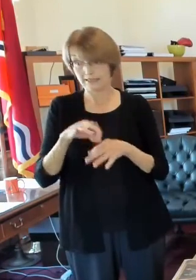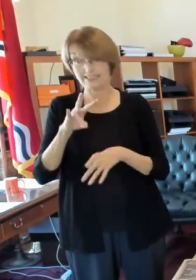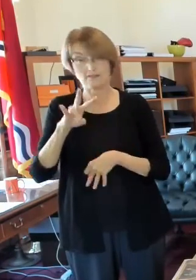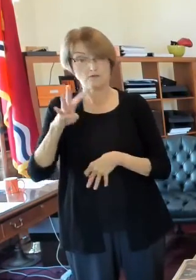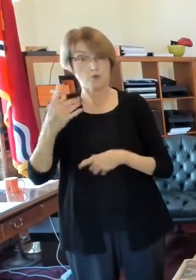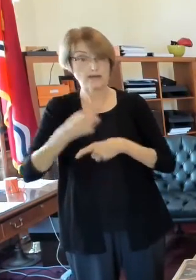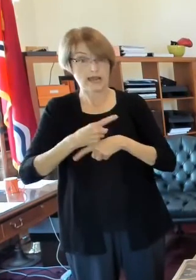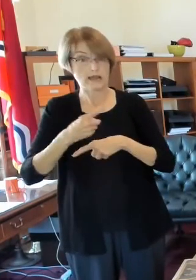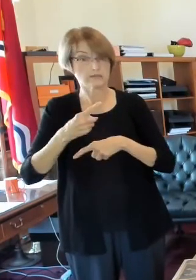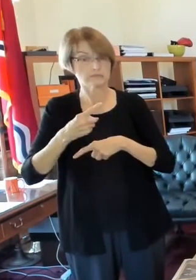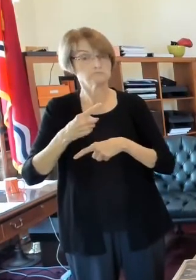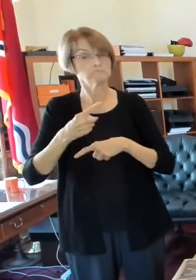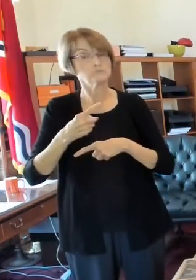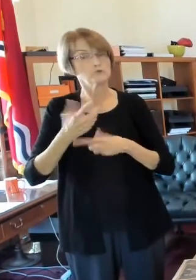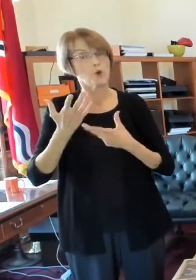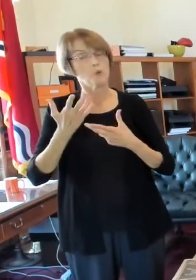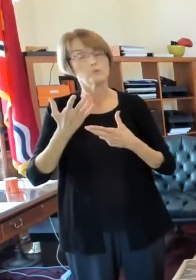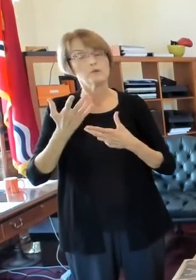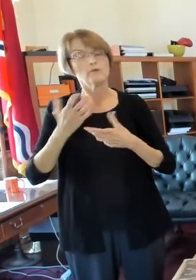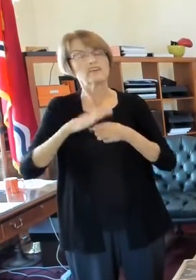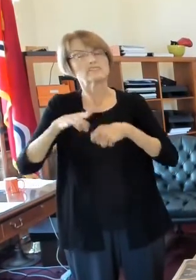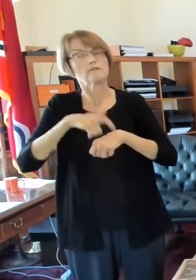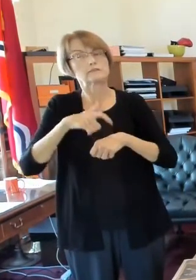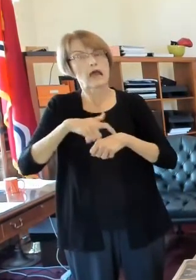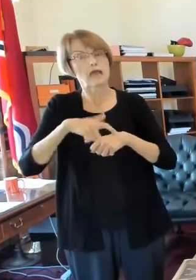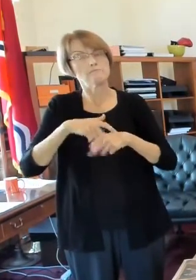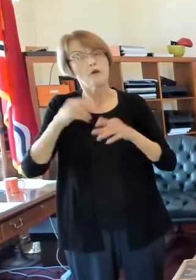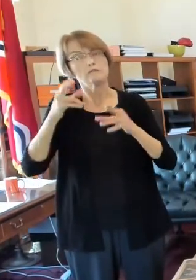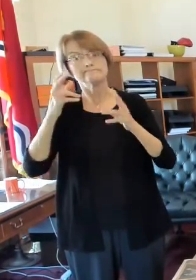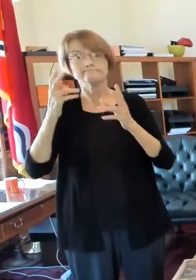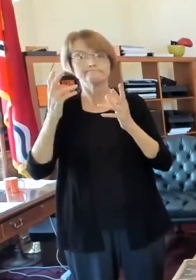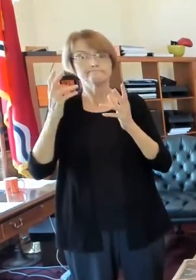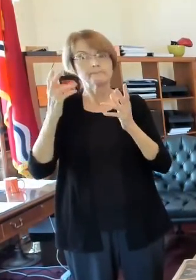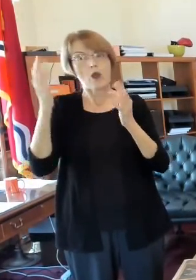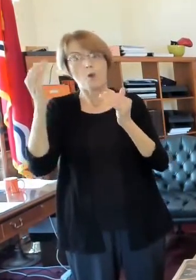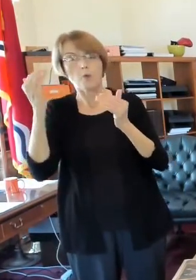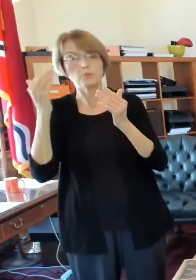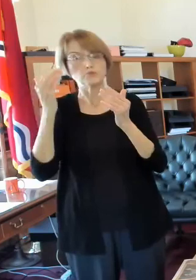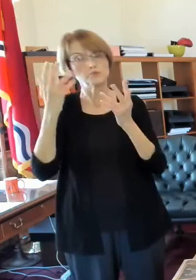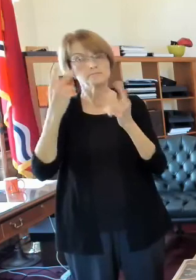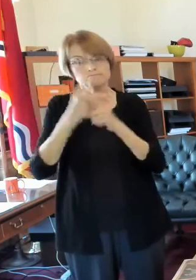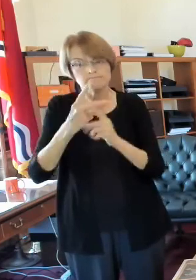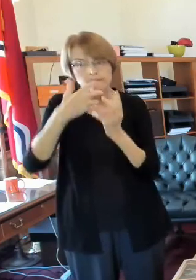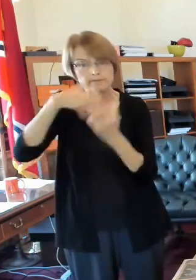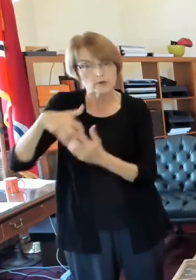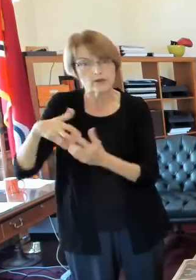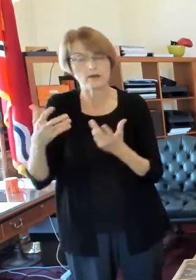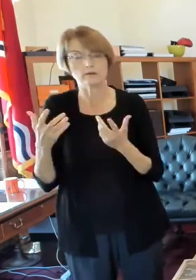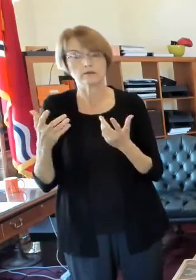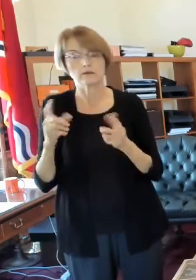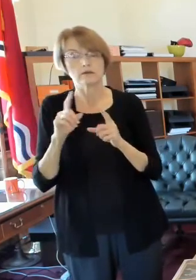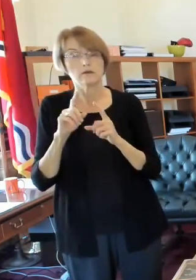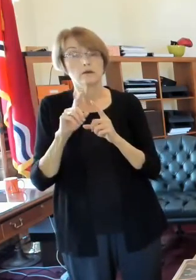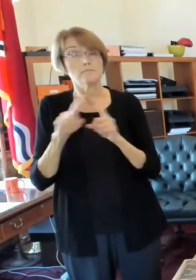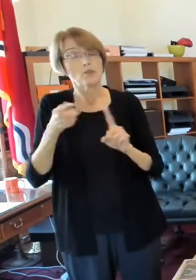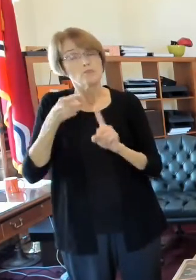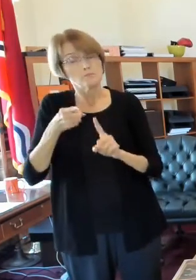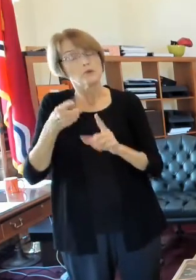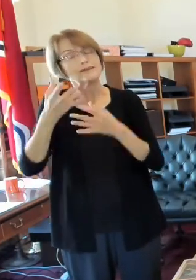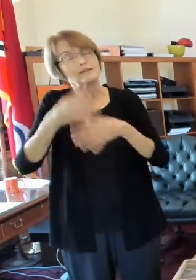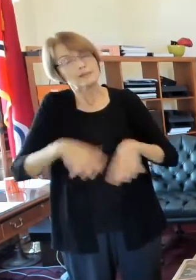time if we're able to figure that out. But certainly very important that people are able to